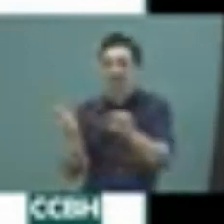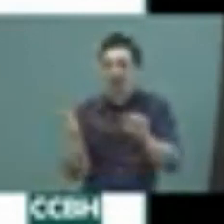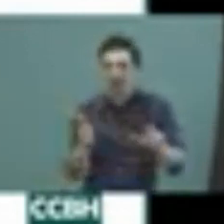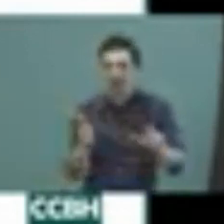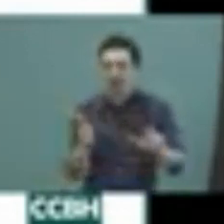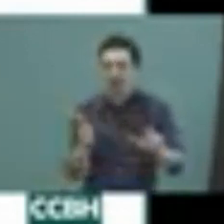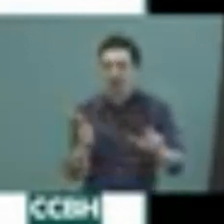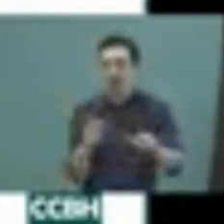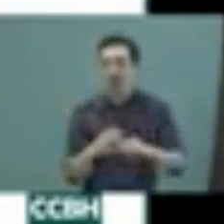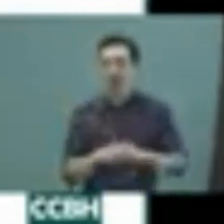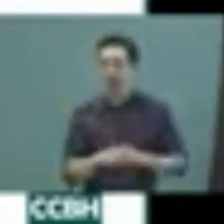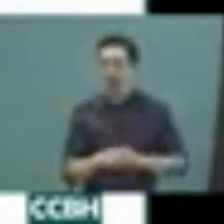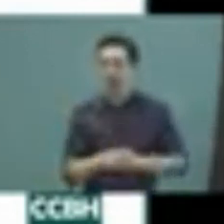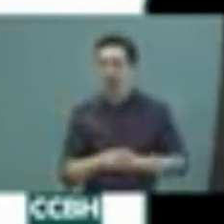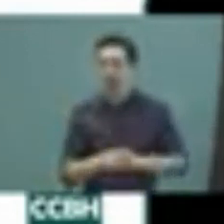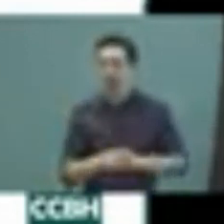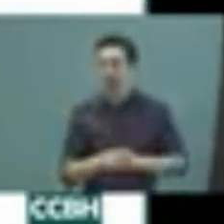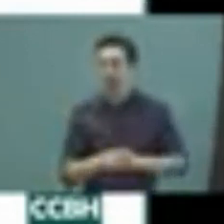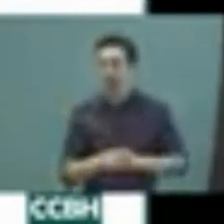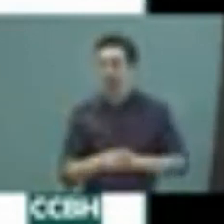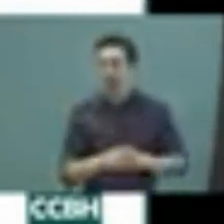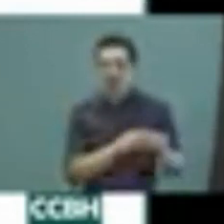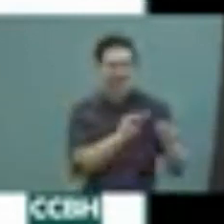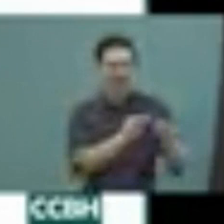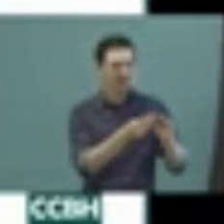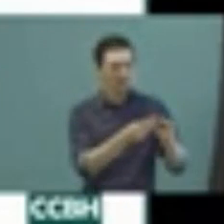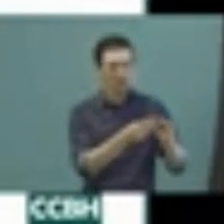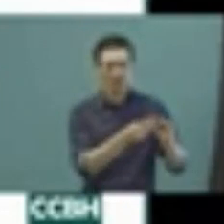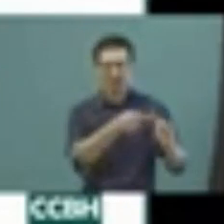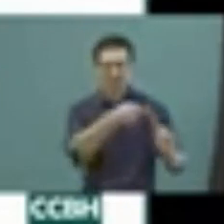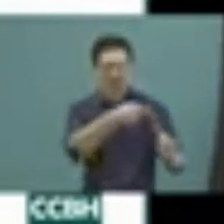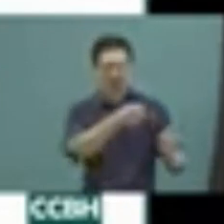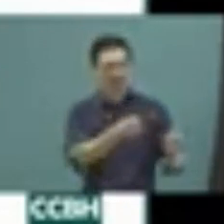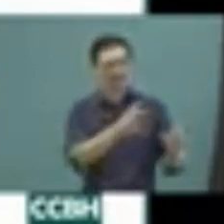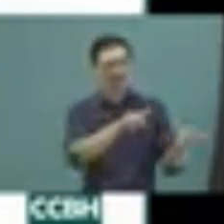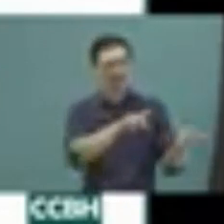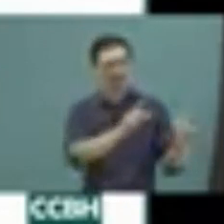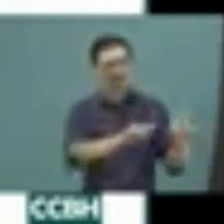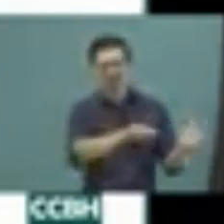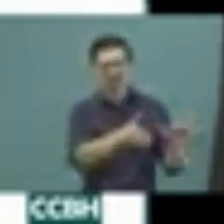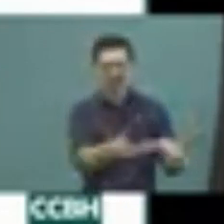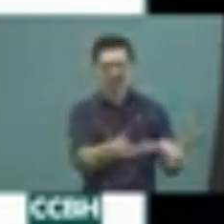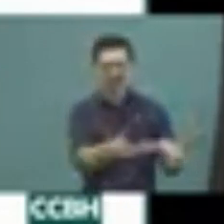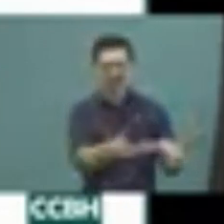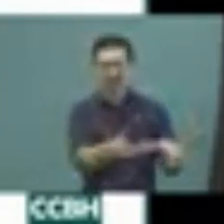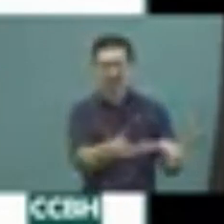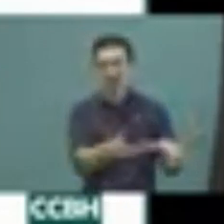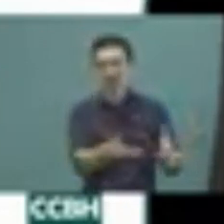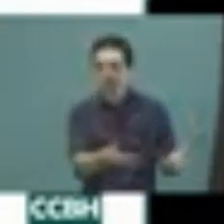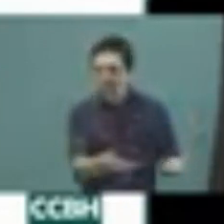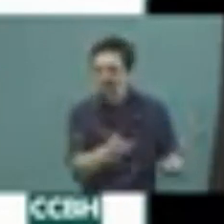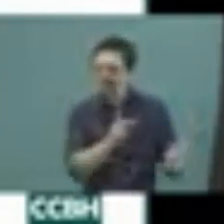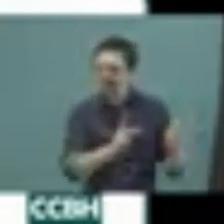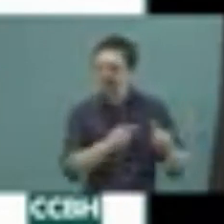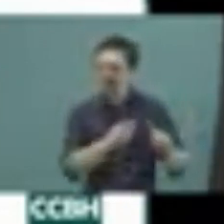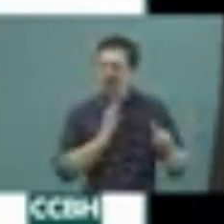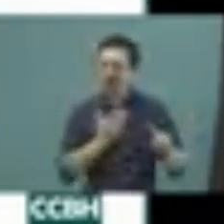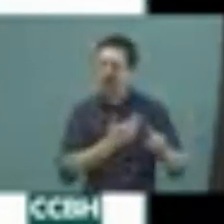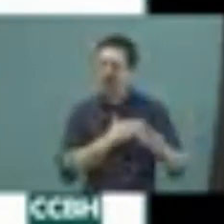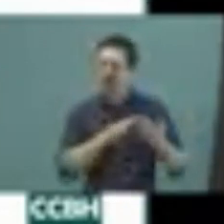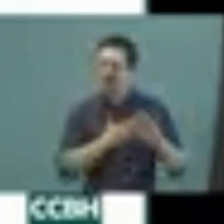that these represent people from our community that we have lost, and they also represent quite a few